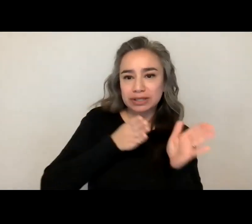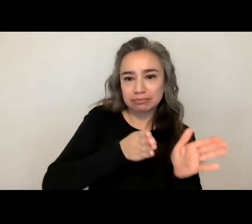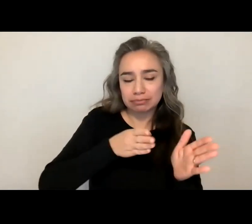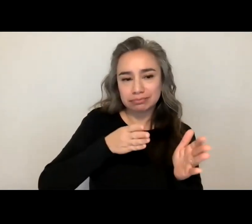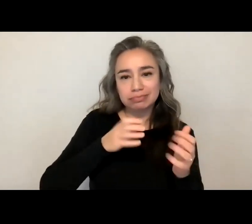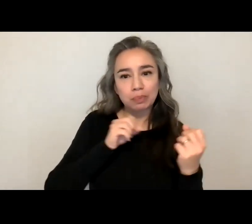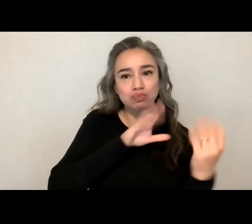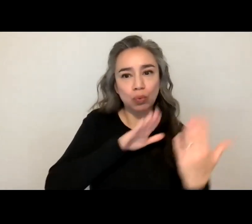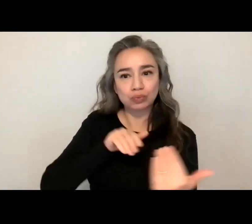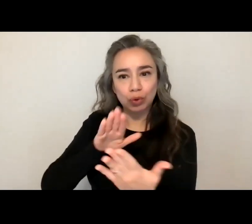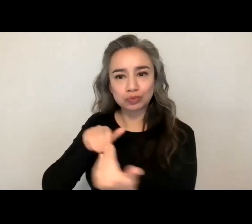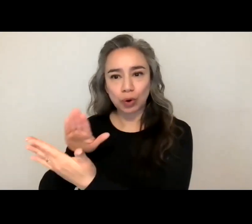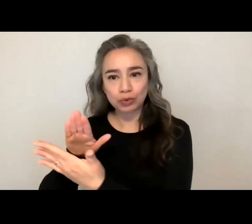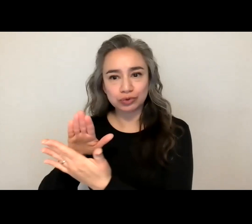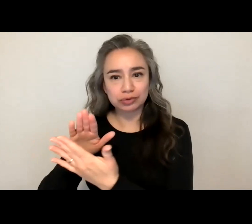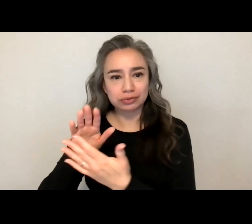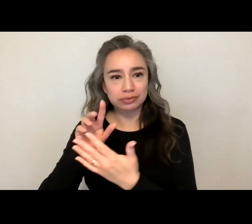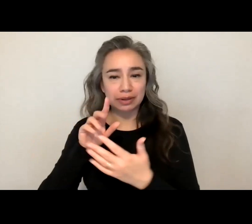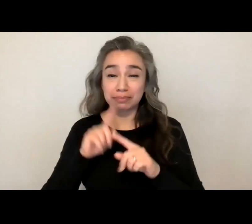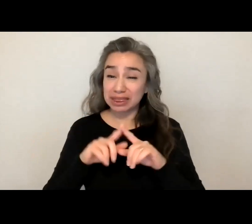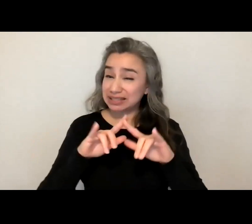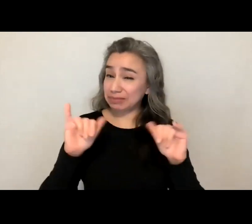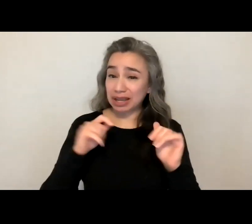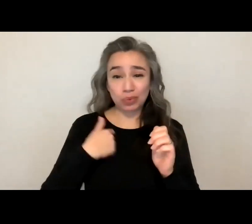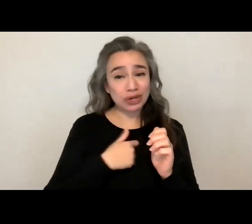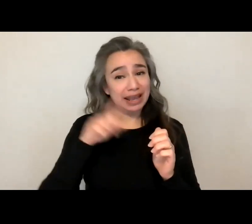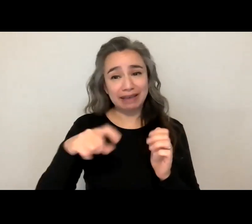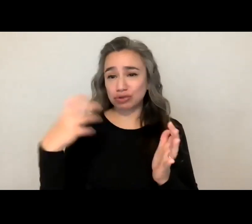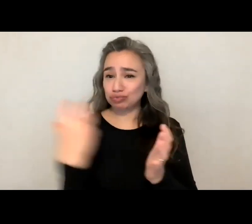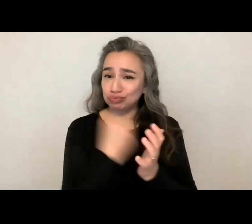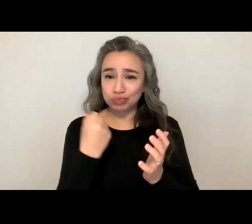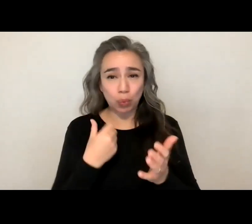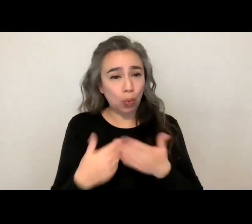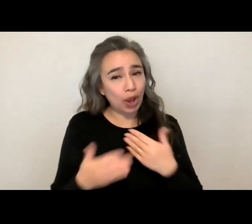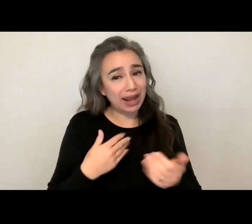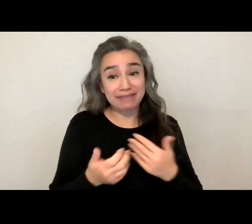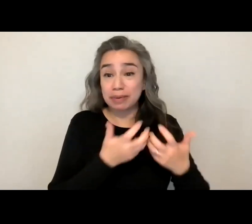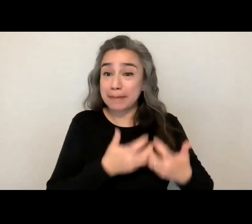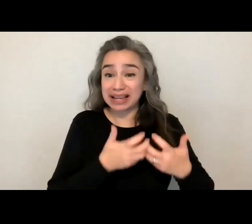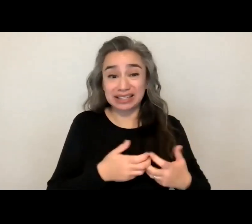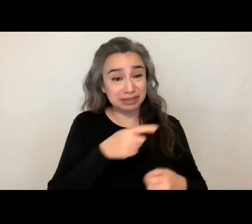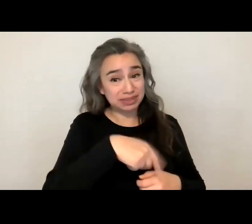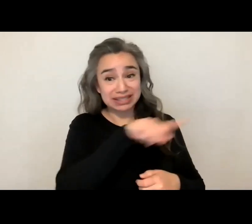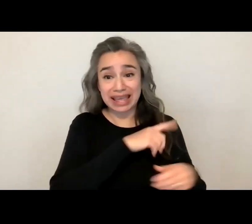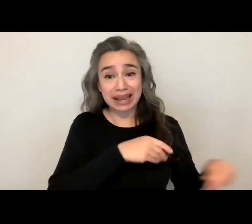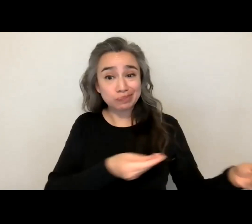but we also need to be able to leverage the mechanisms that they provide us for effecting change.